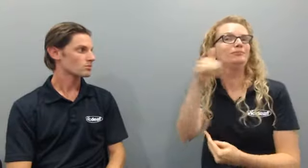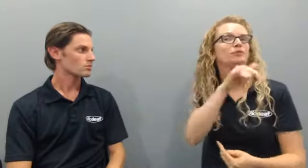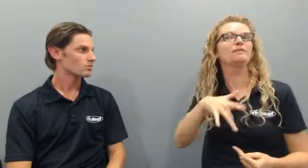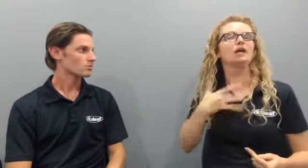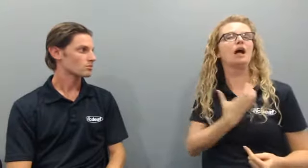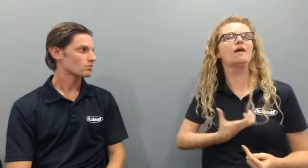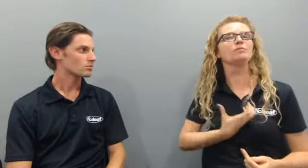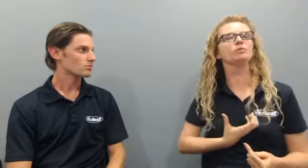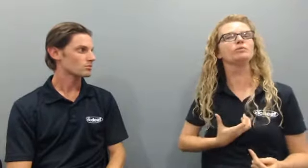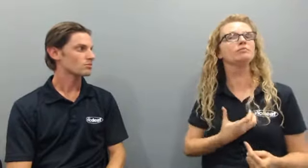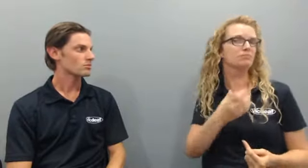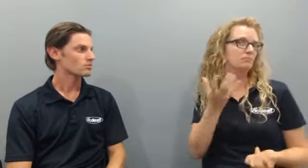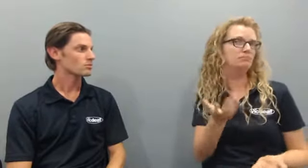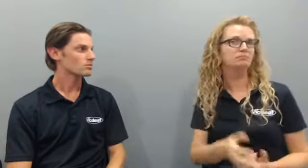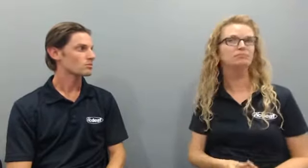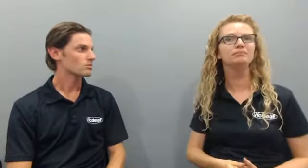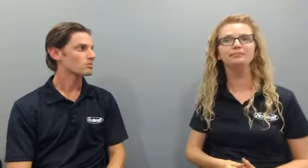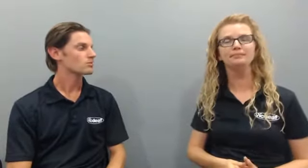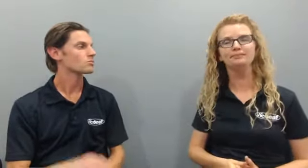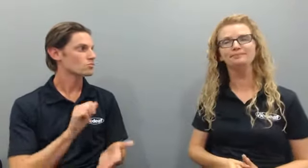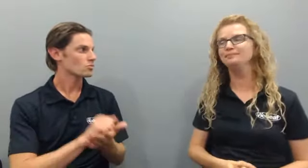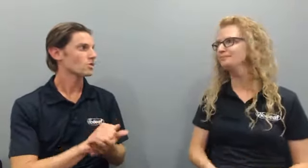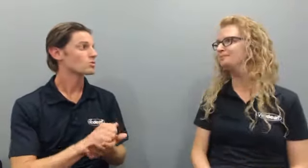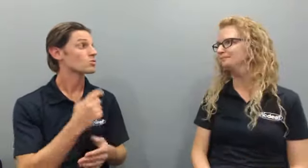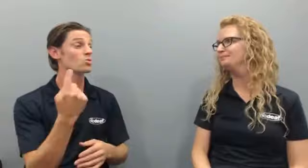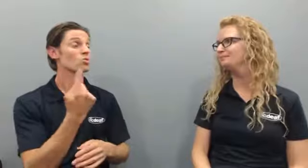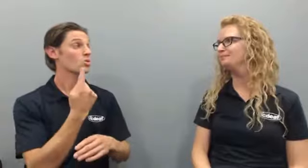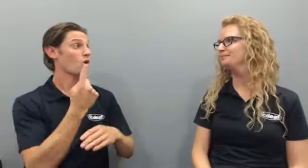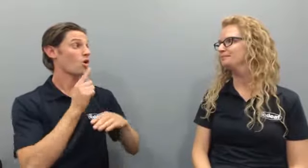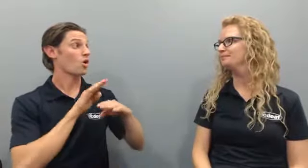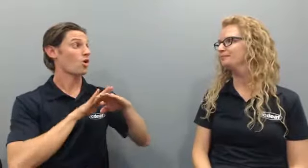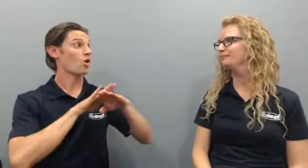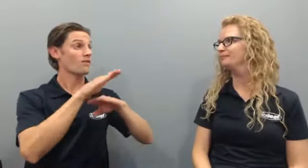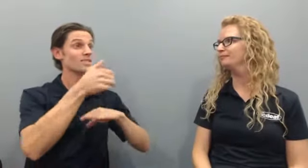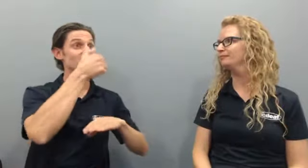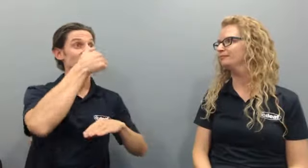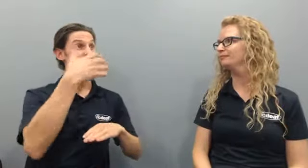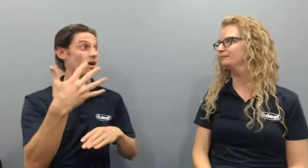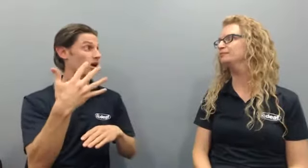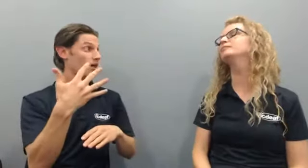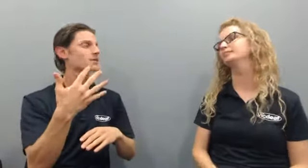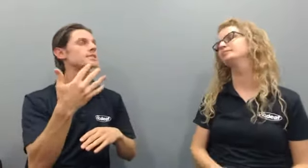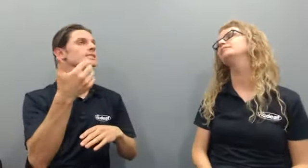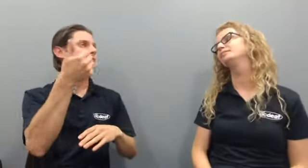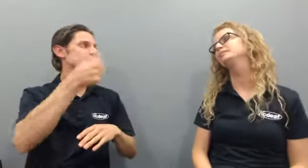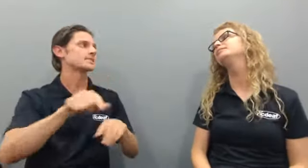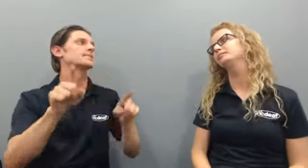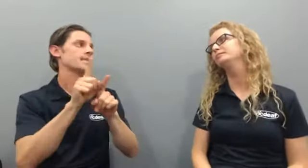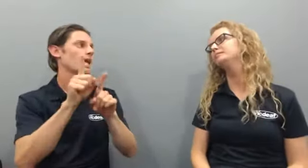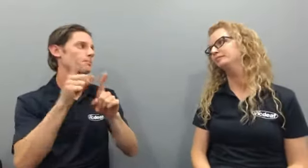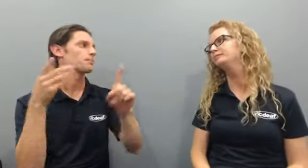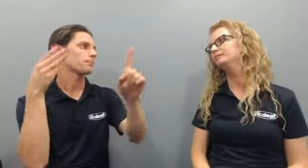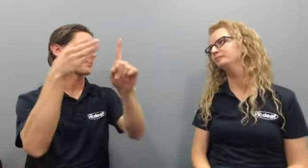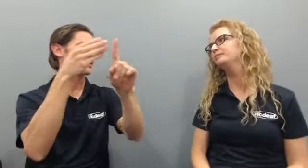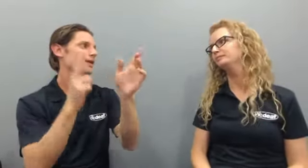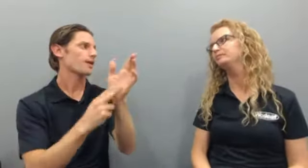you have the choice of choosing interpreters from organisations that you feel comfortable with. Now those over 65, it stays